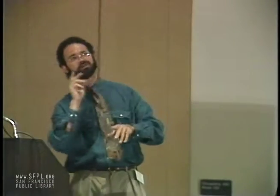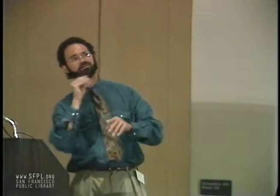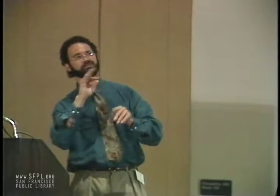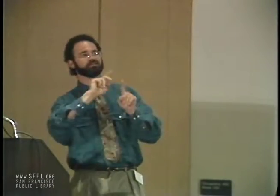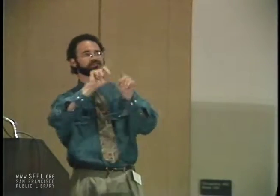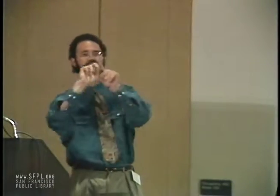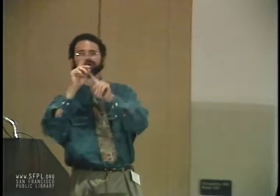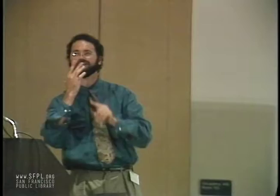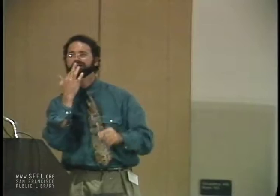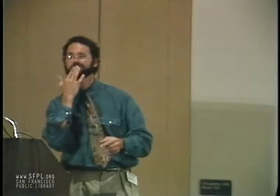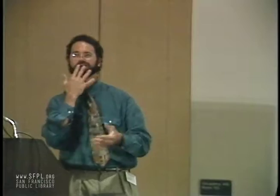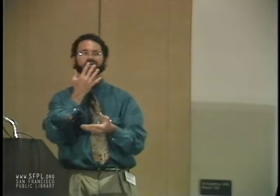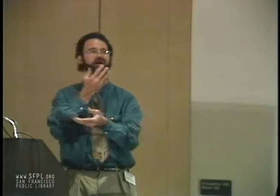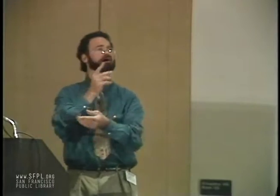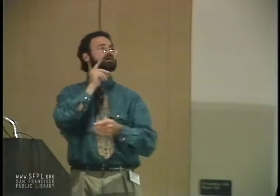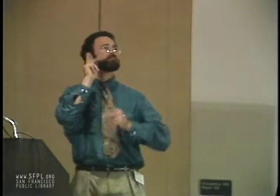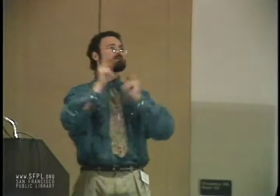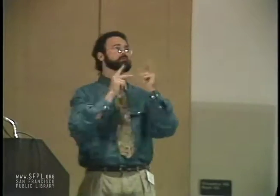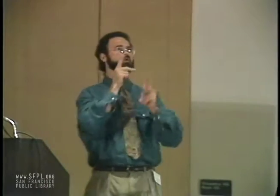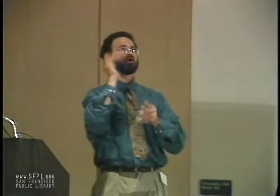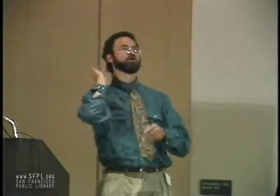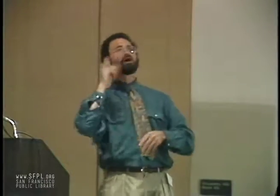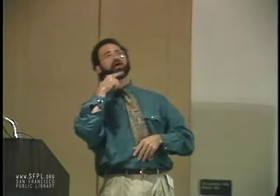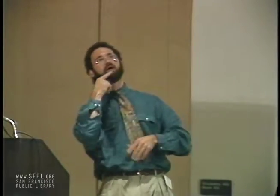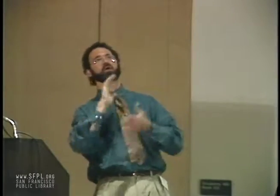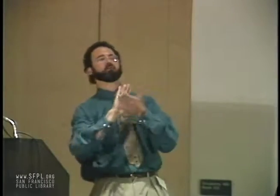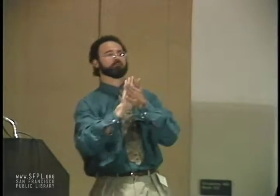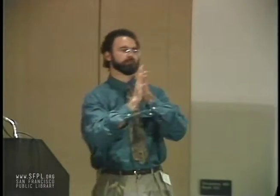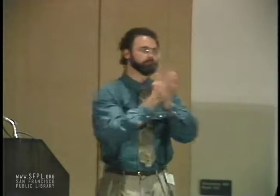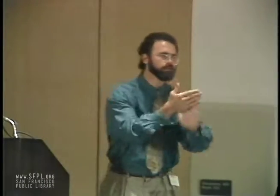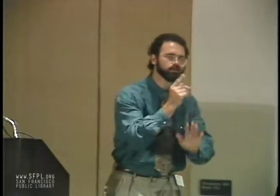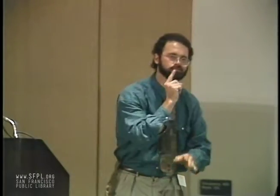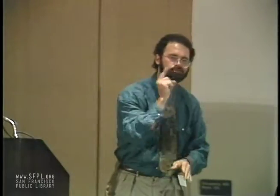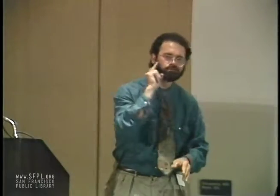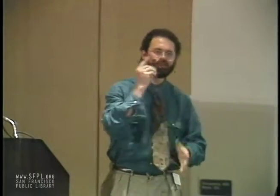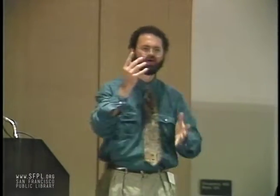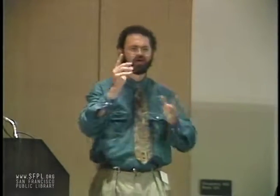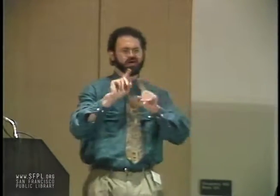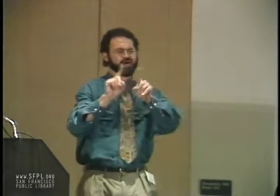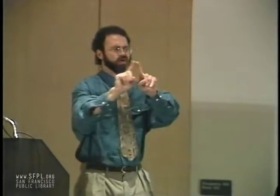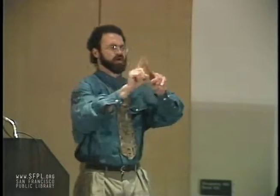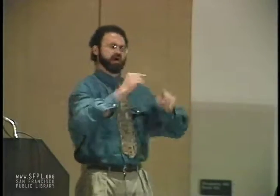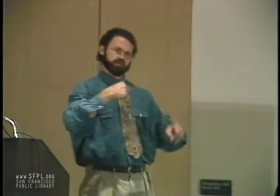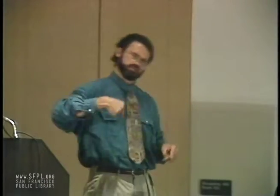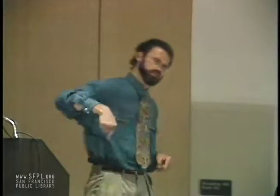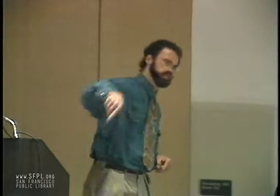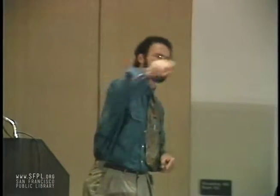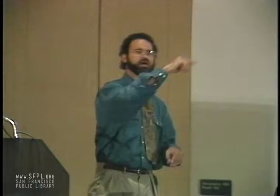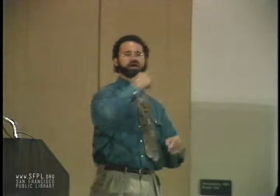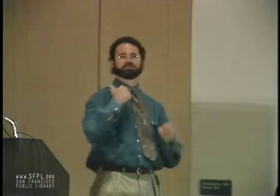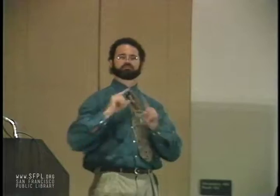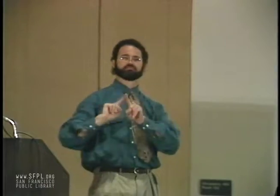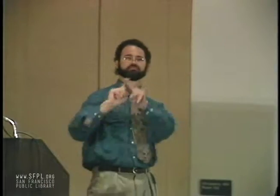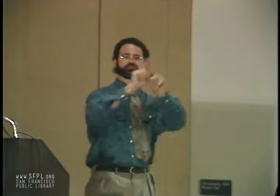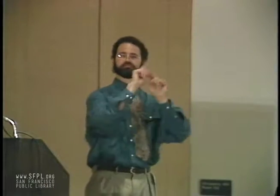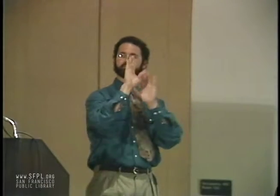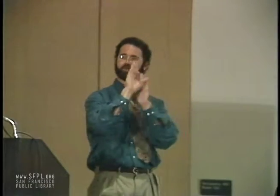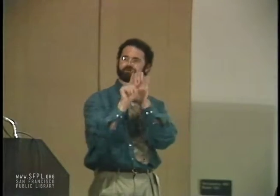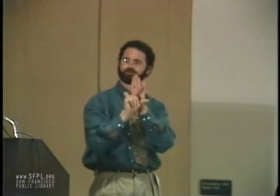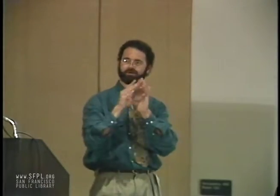are collectively and individually, and to appreciate the colorful differences, to understand what it means for a person who becomes deaf as opposed to a